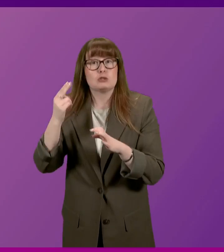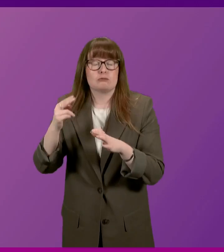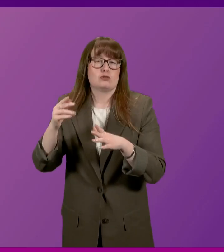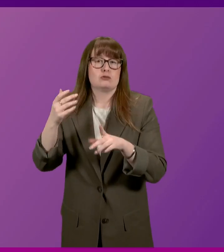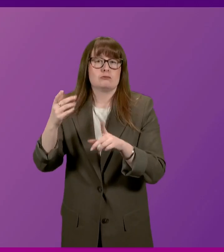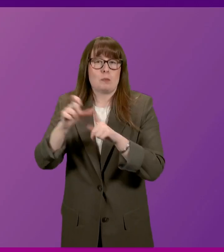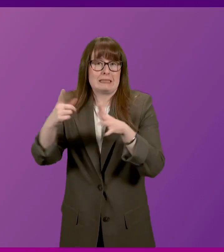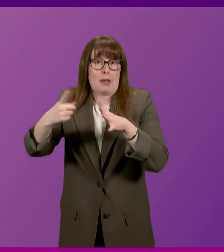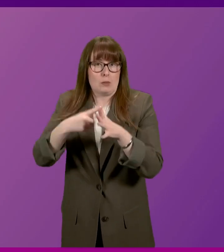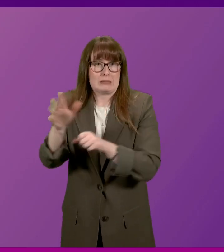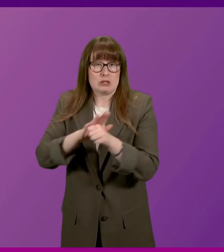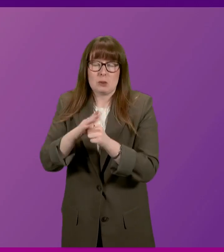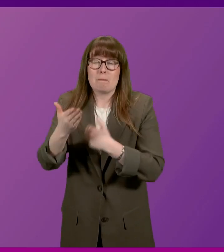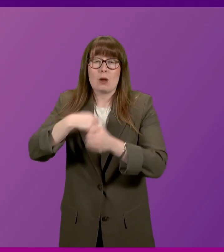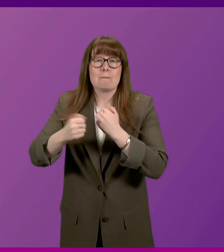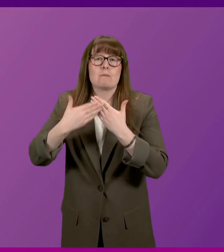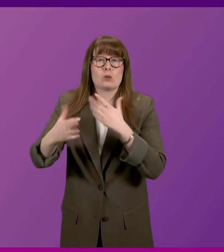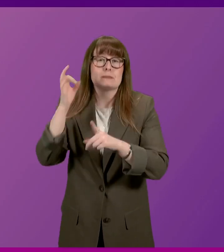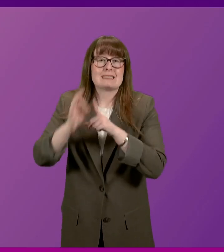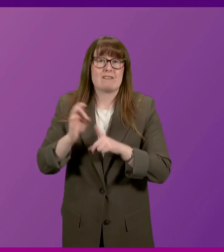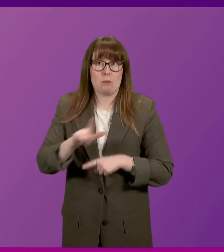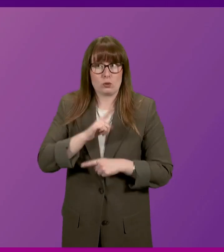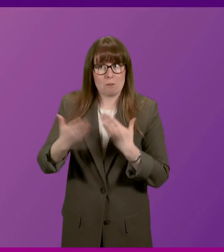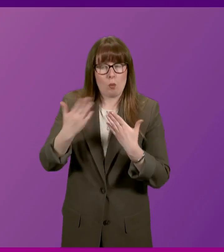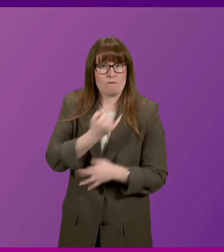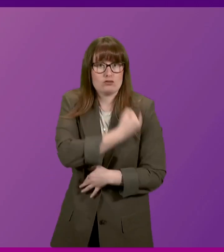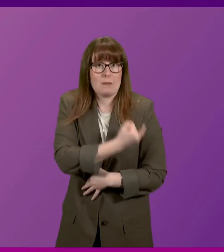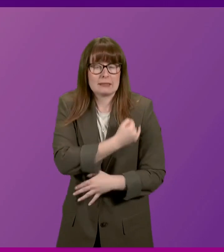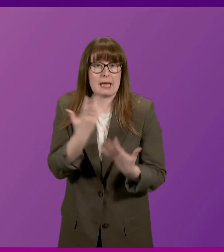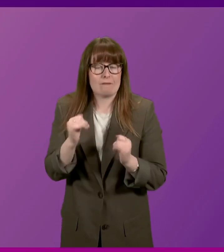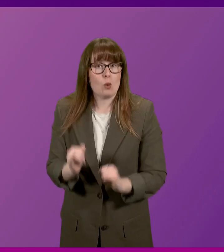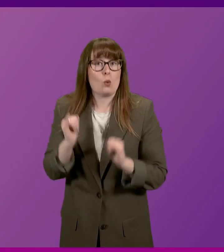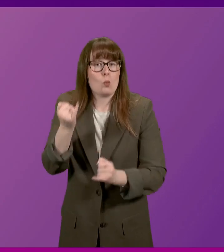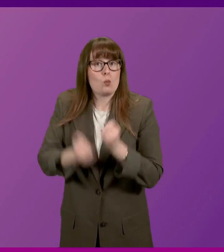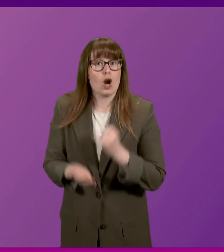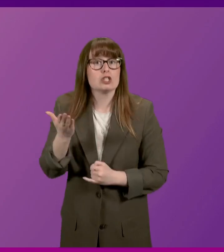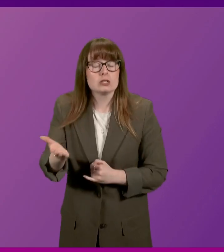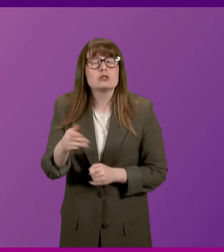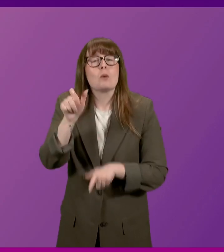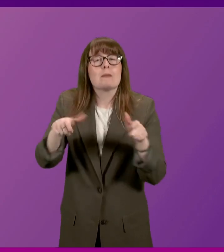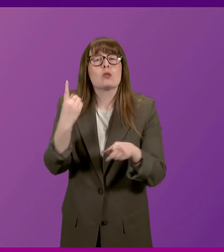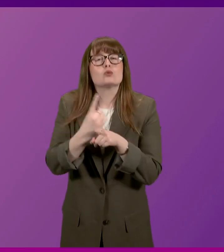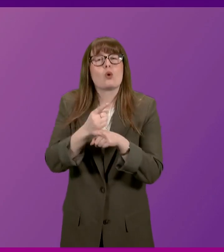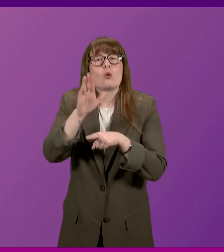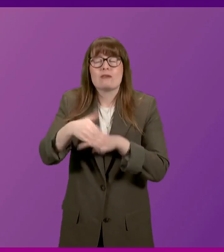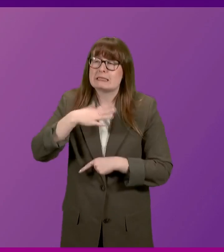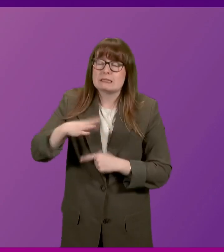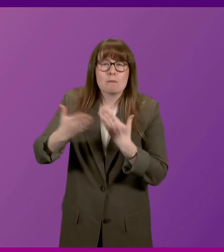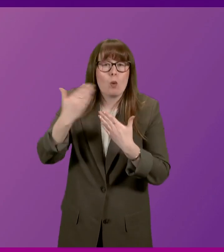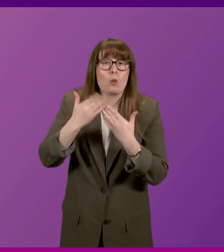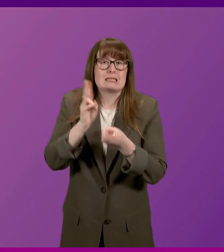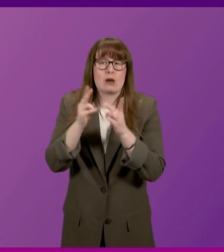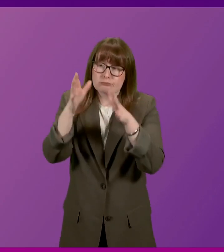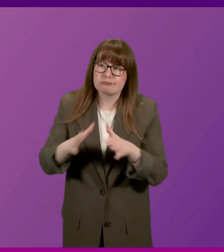more specific because of the extra vulnerabilities that people are experiencing. So people often talk about the need to increase the number of